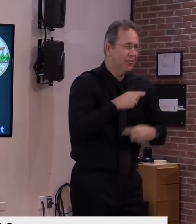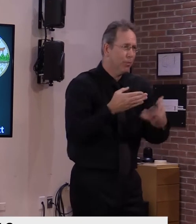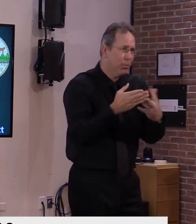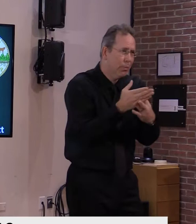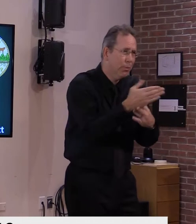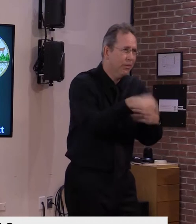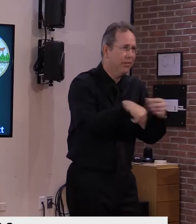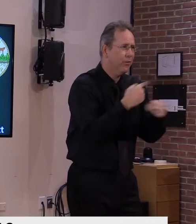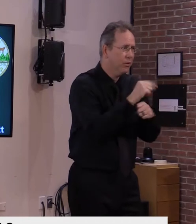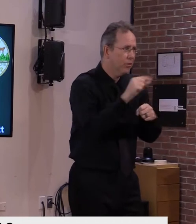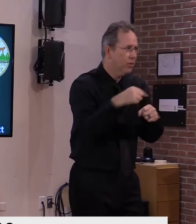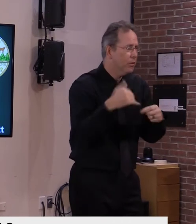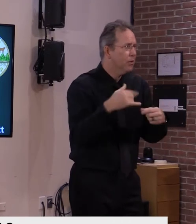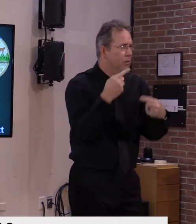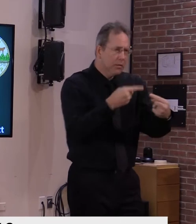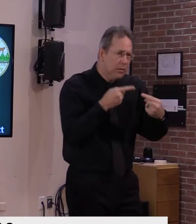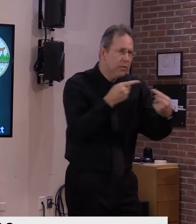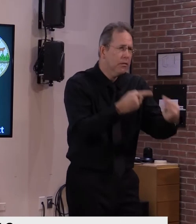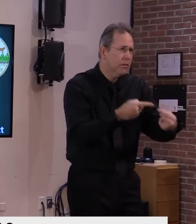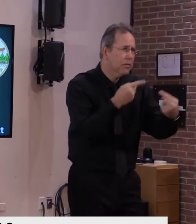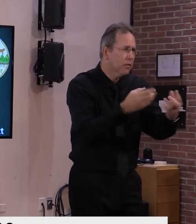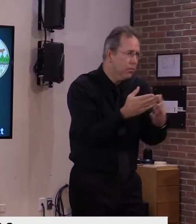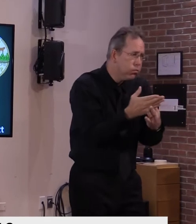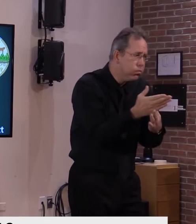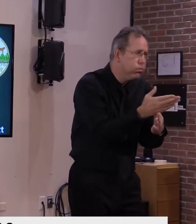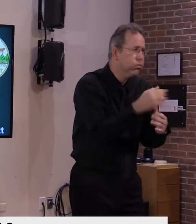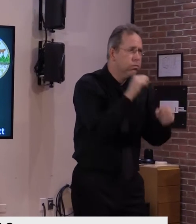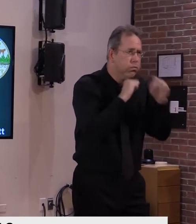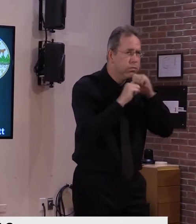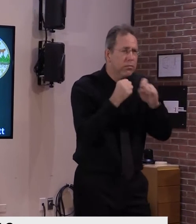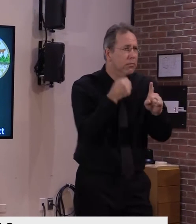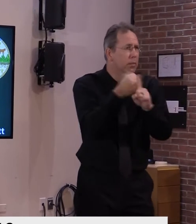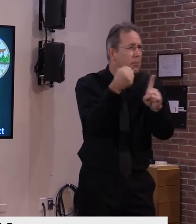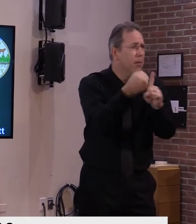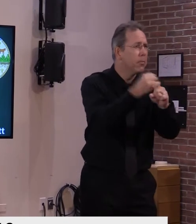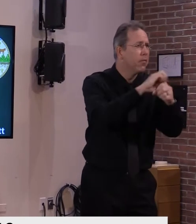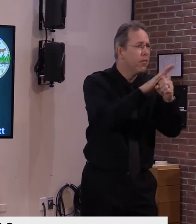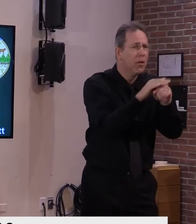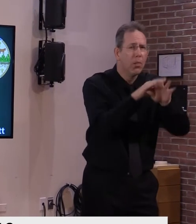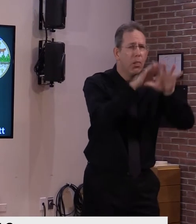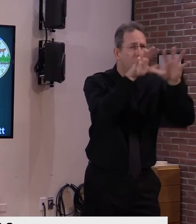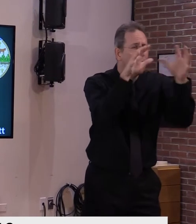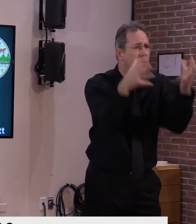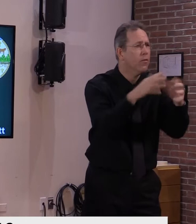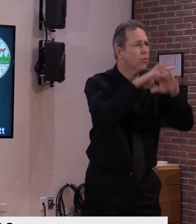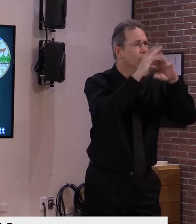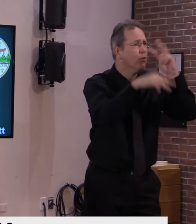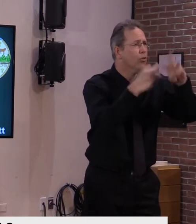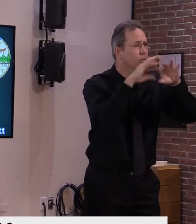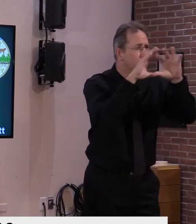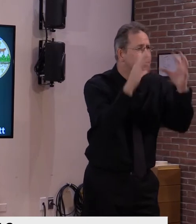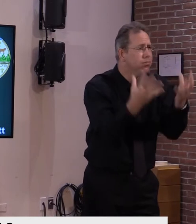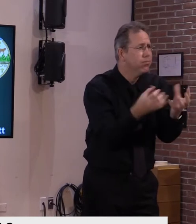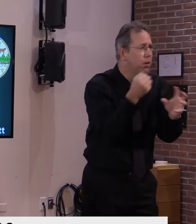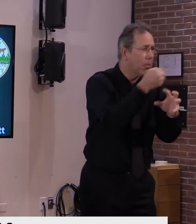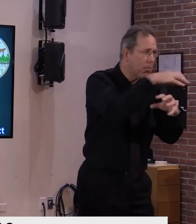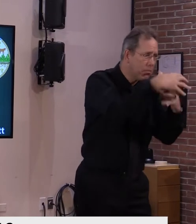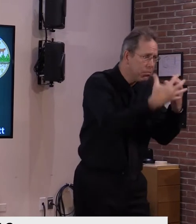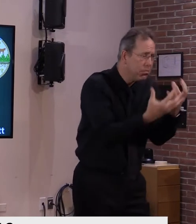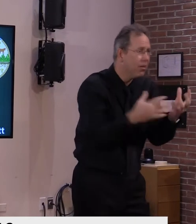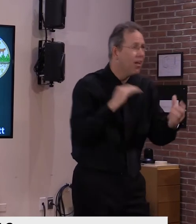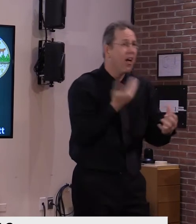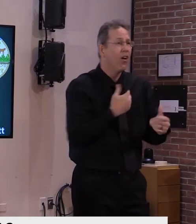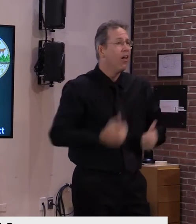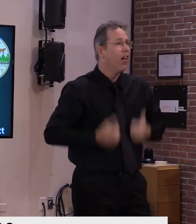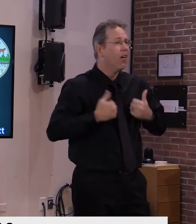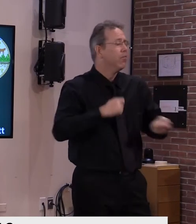circled the globe. As a nation, we've seen our lives change in unthinkable ways as we struggle